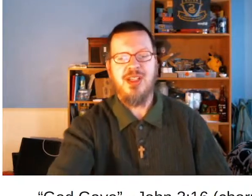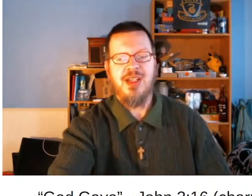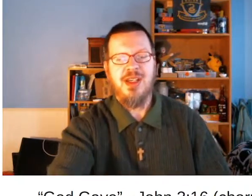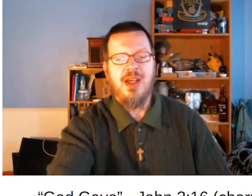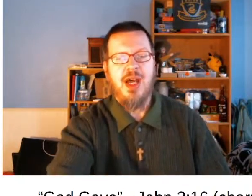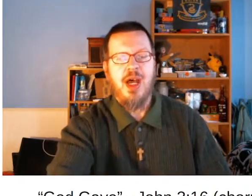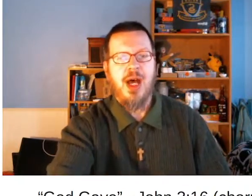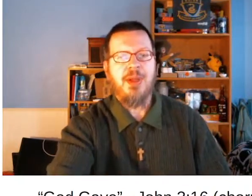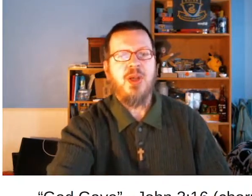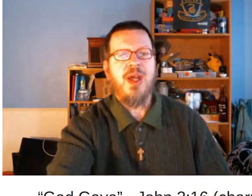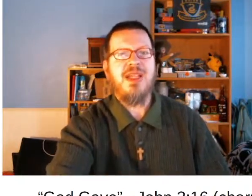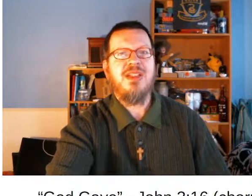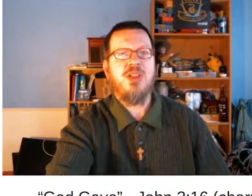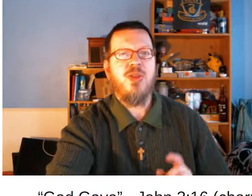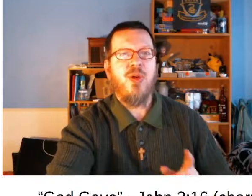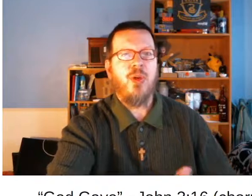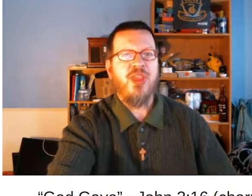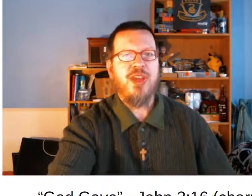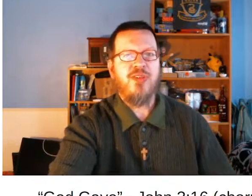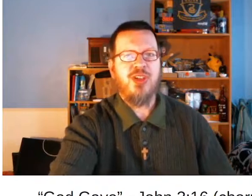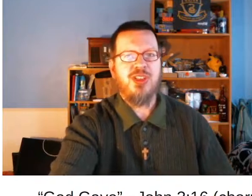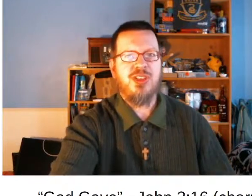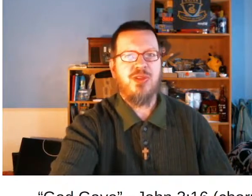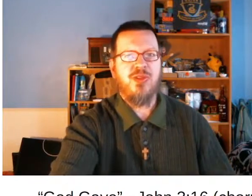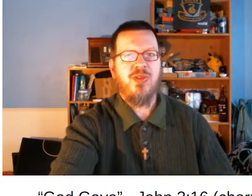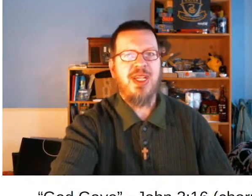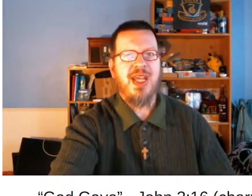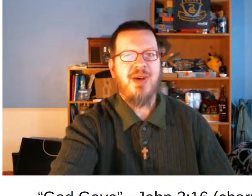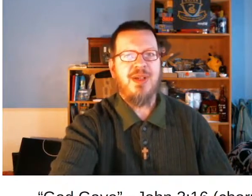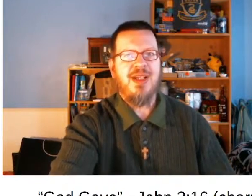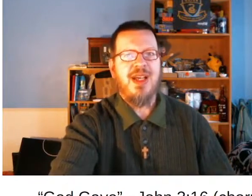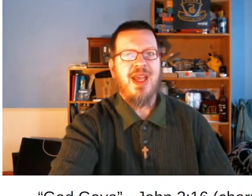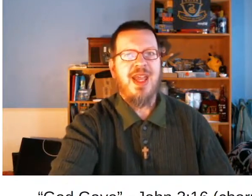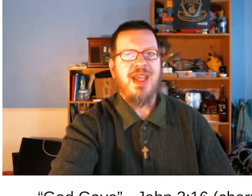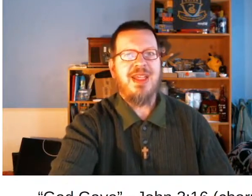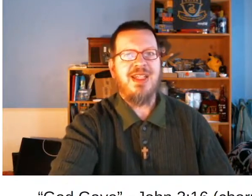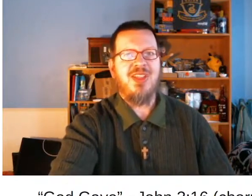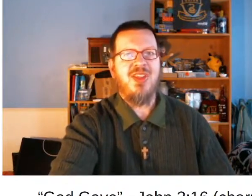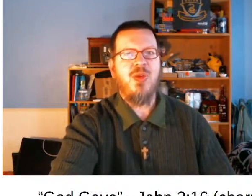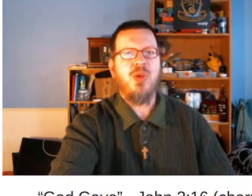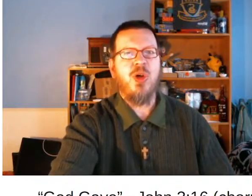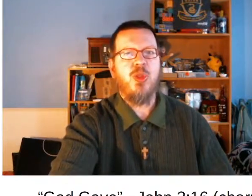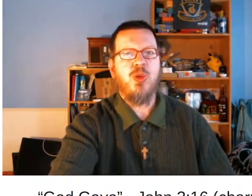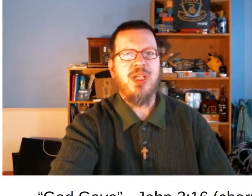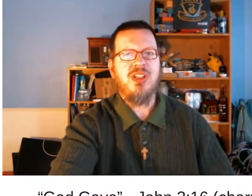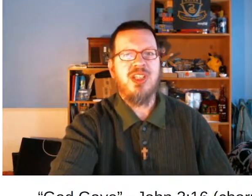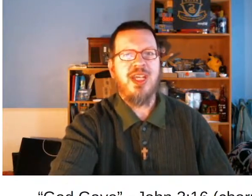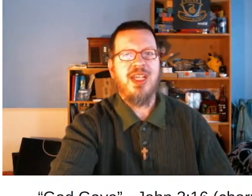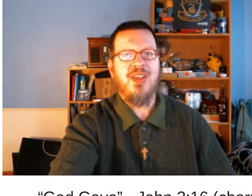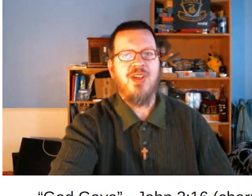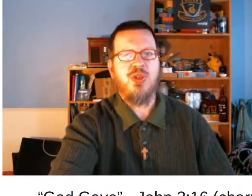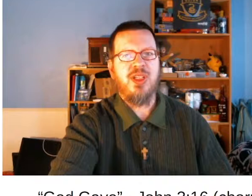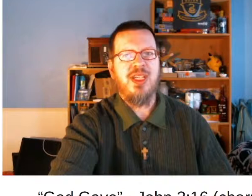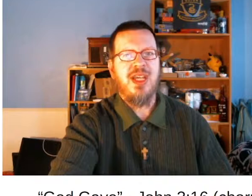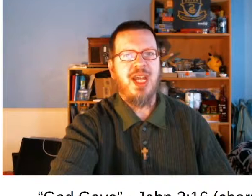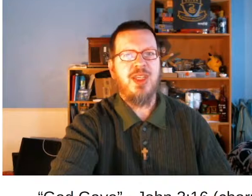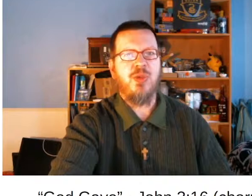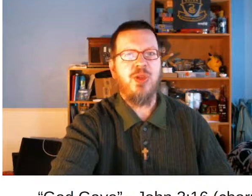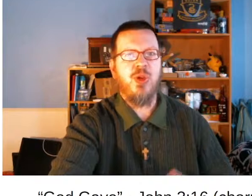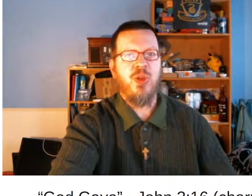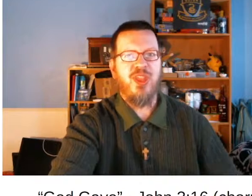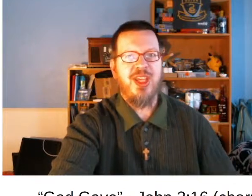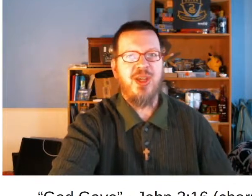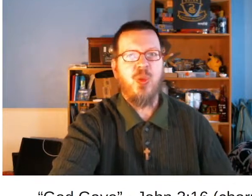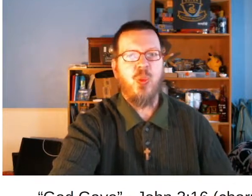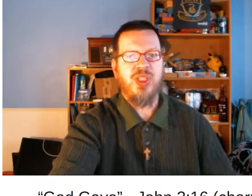chorus. I'm going to go ahead and do the whole thing first right now, and then we'll go through each sign individually, and then we'll